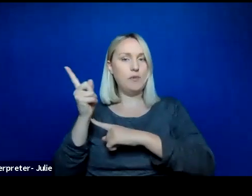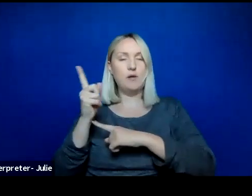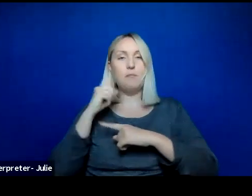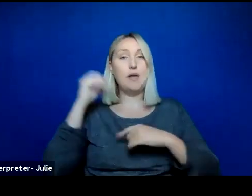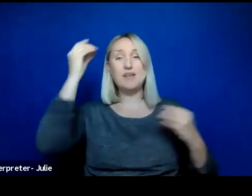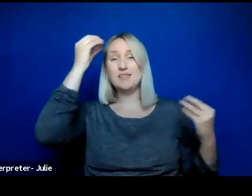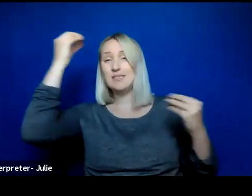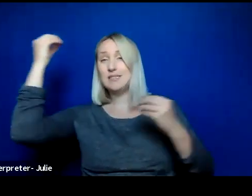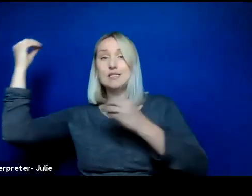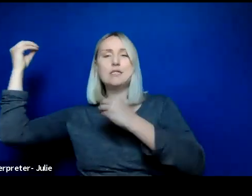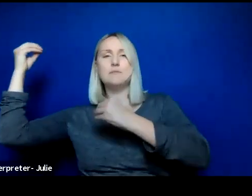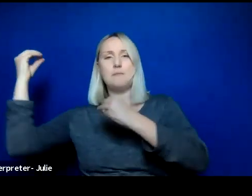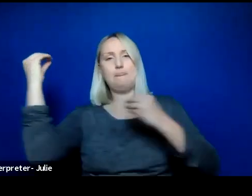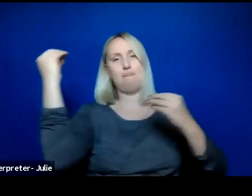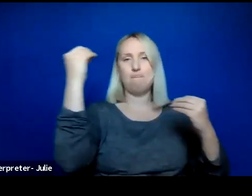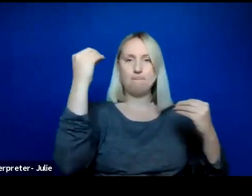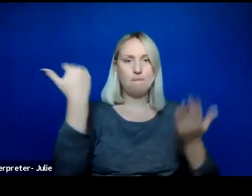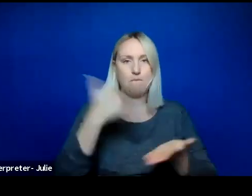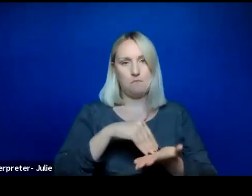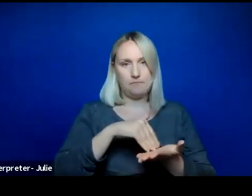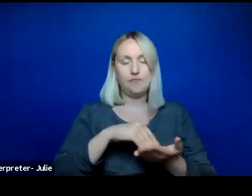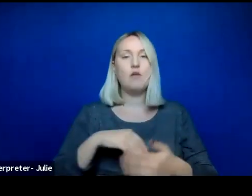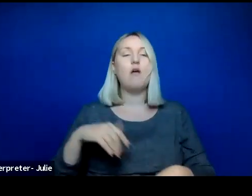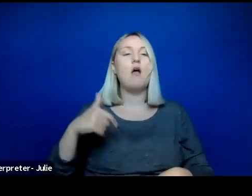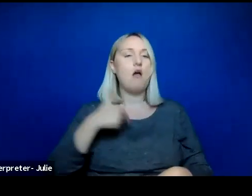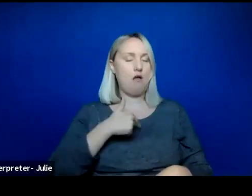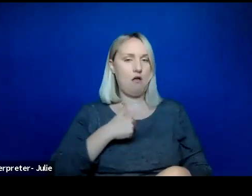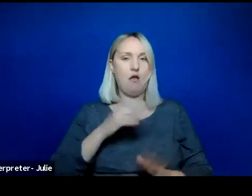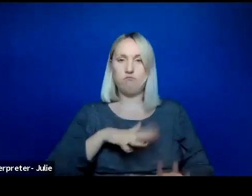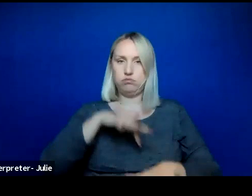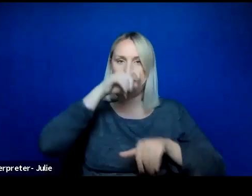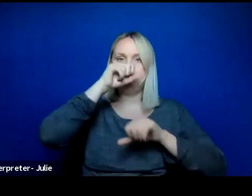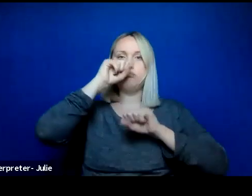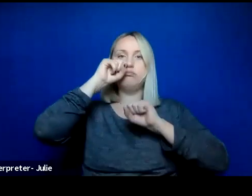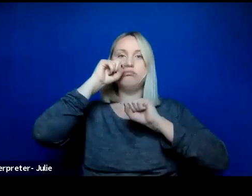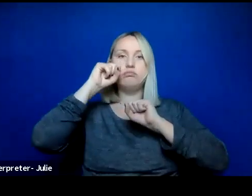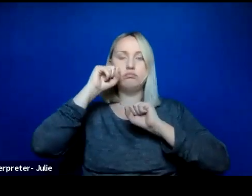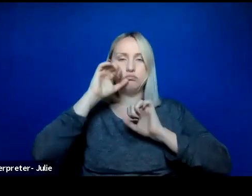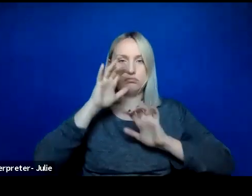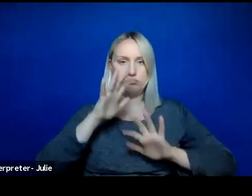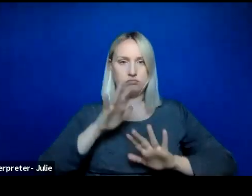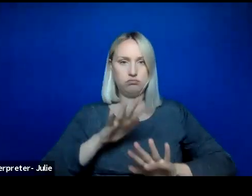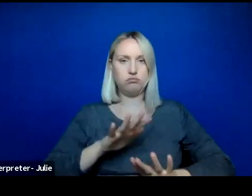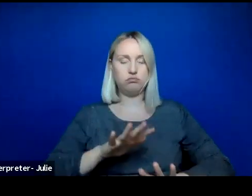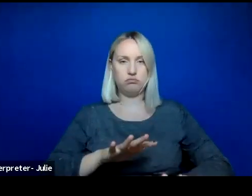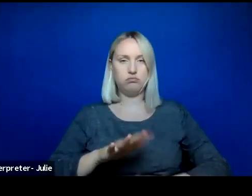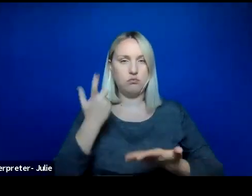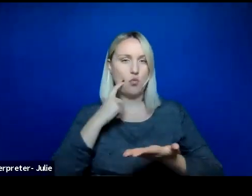away, reverse directions and note, I am breathing in, I am breathing